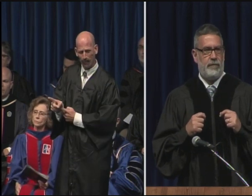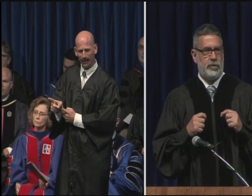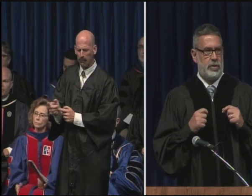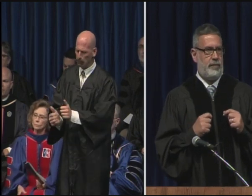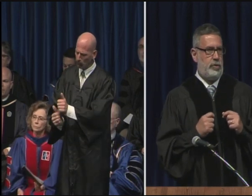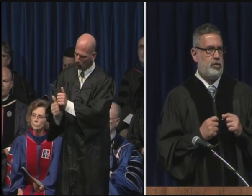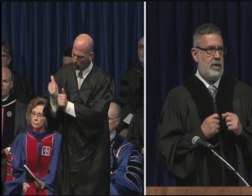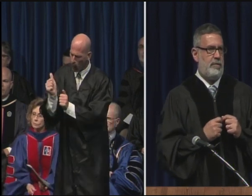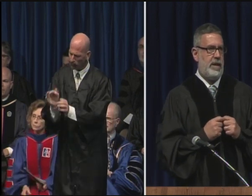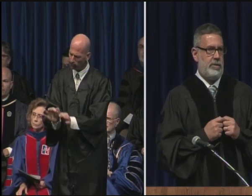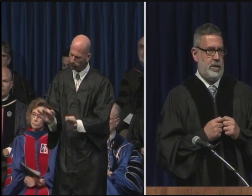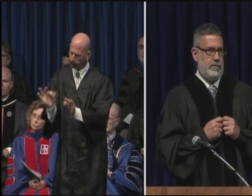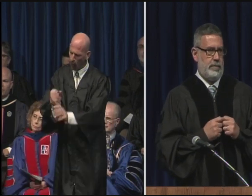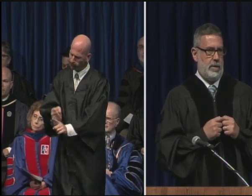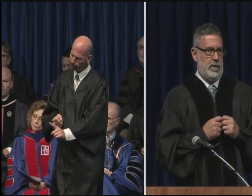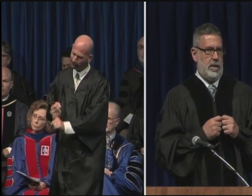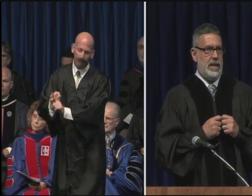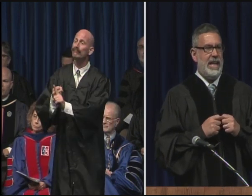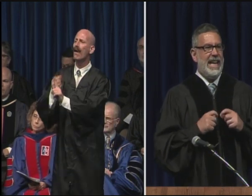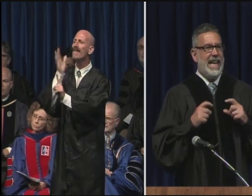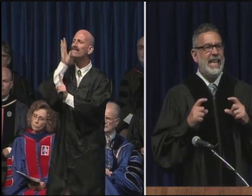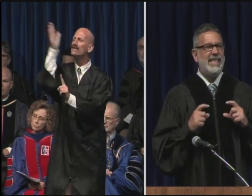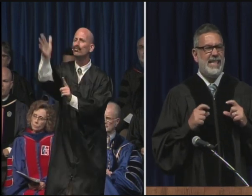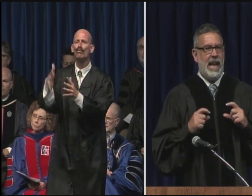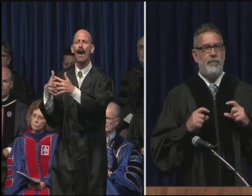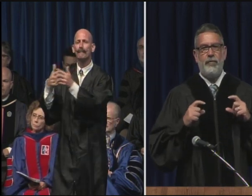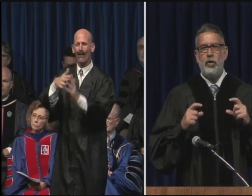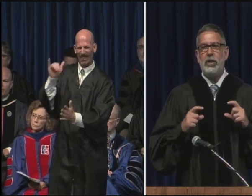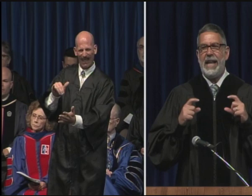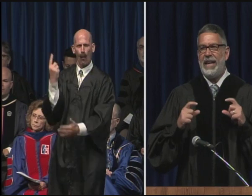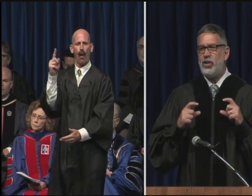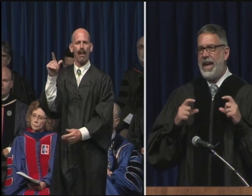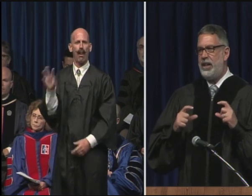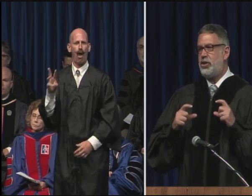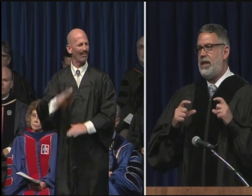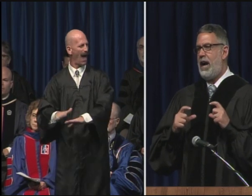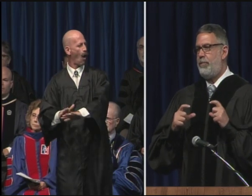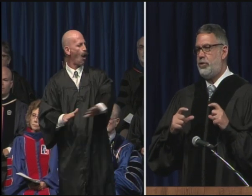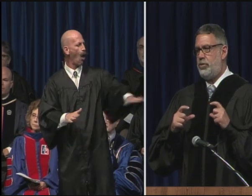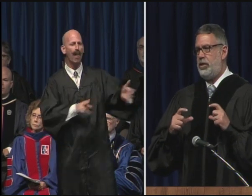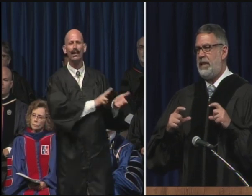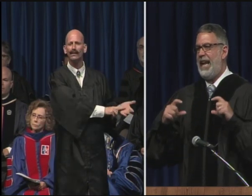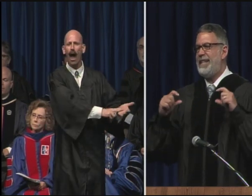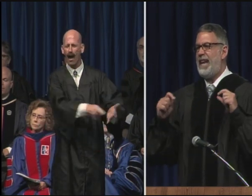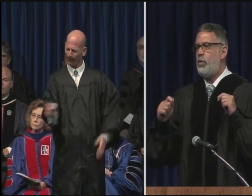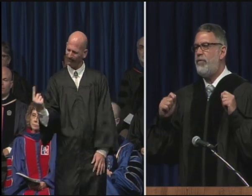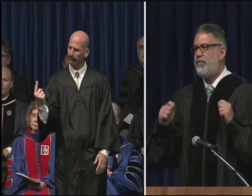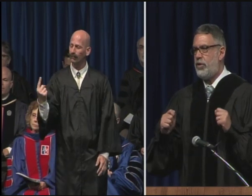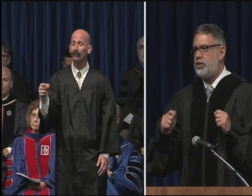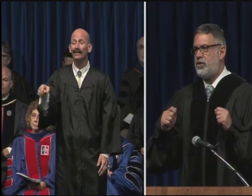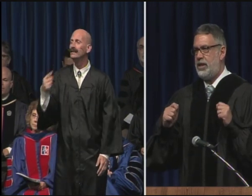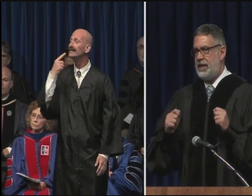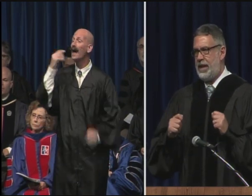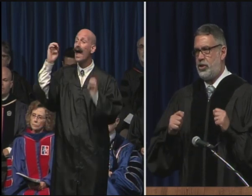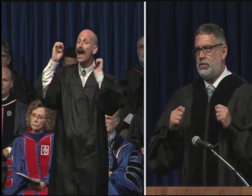to the future of America. He set full educational opportunity as our first national